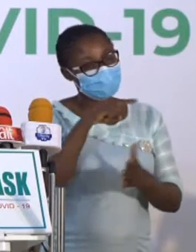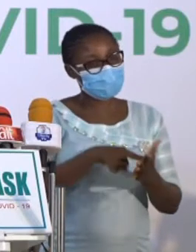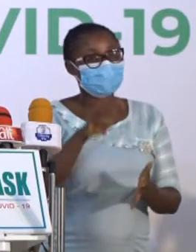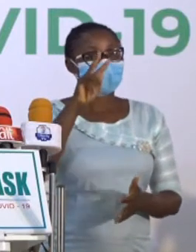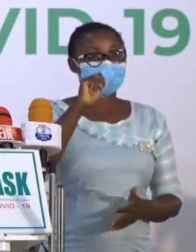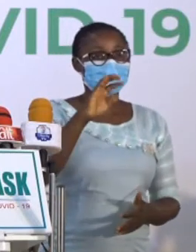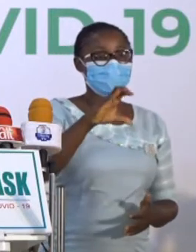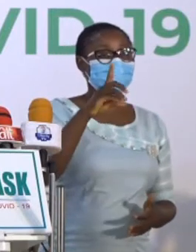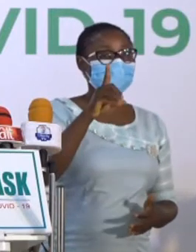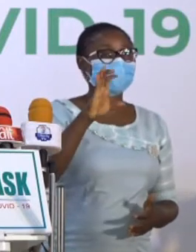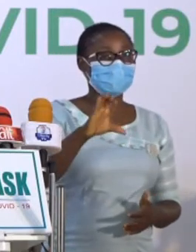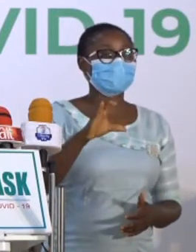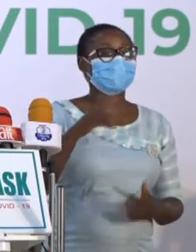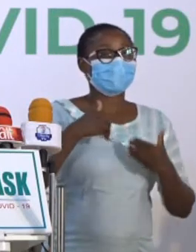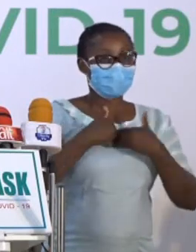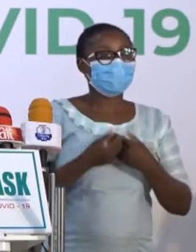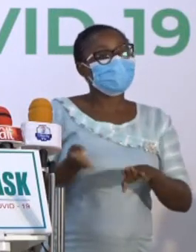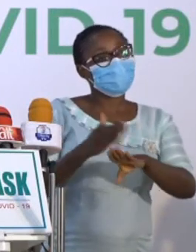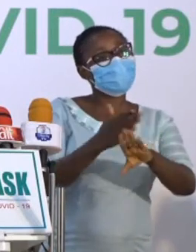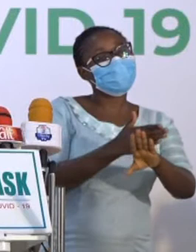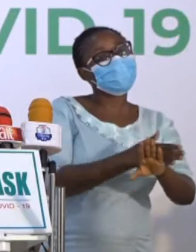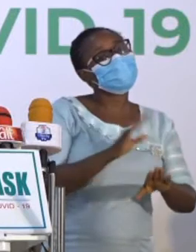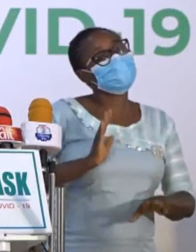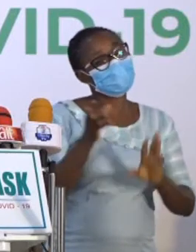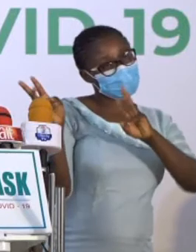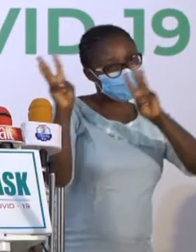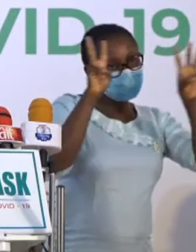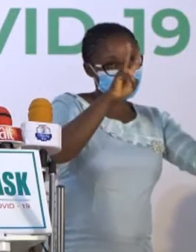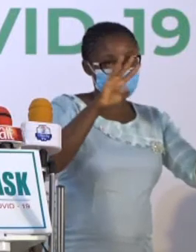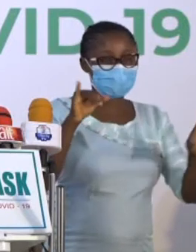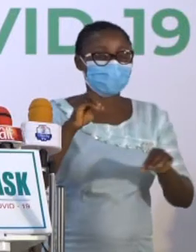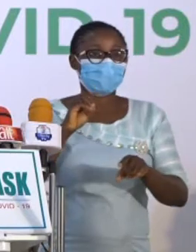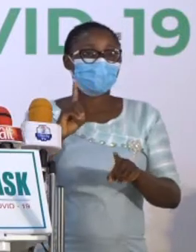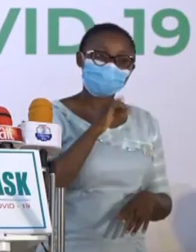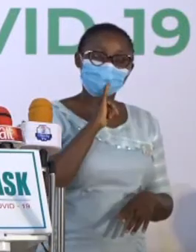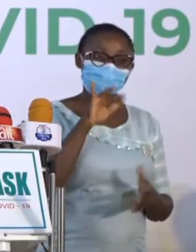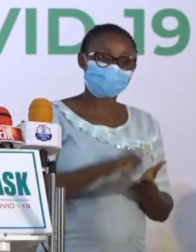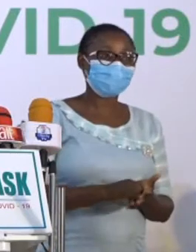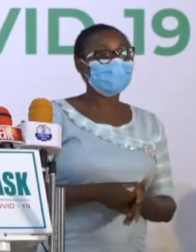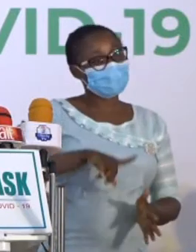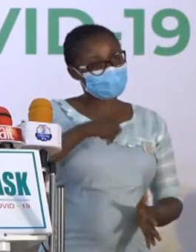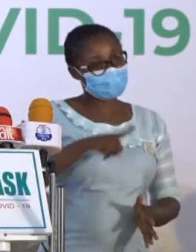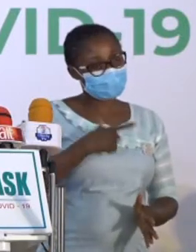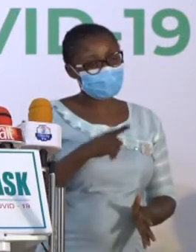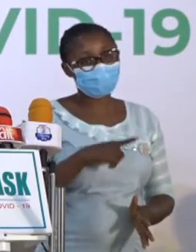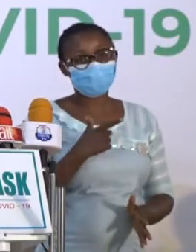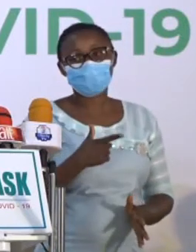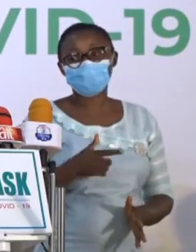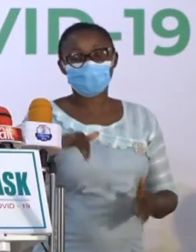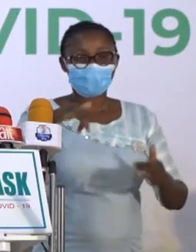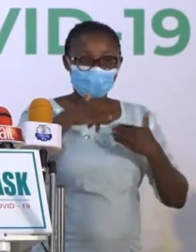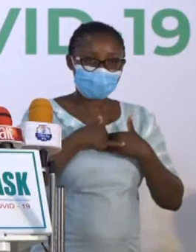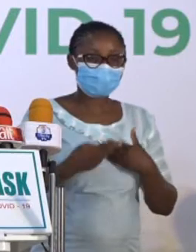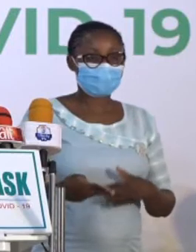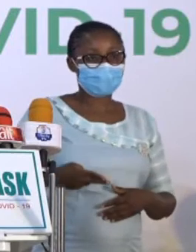teams in improving surveillance, including the case definition and investigation and reporting. In addition, she